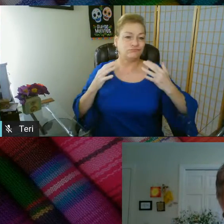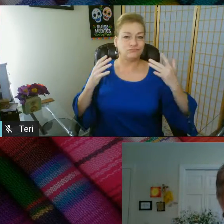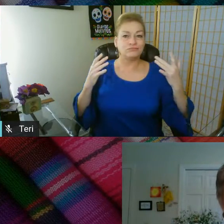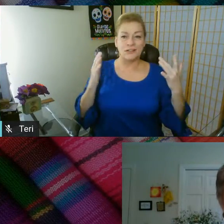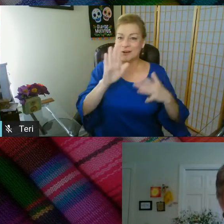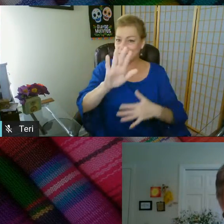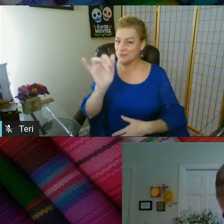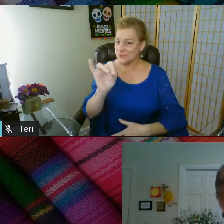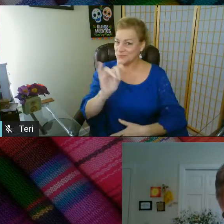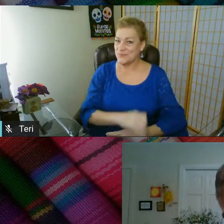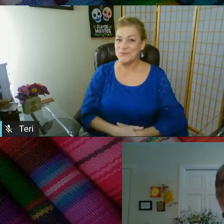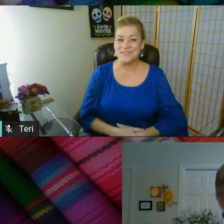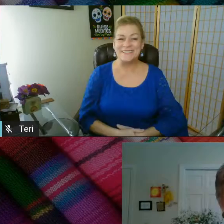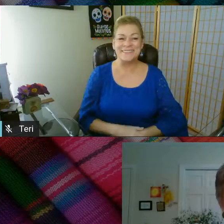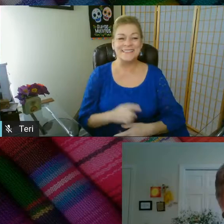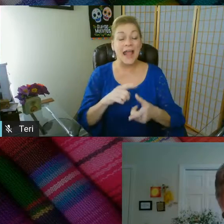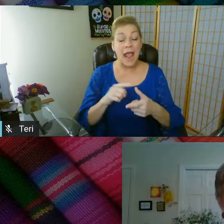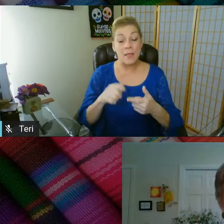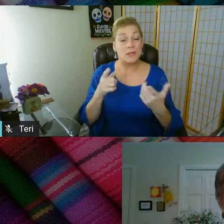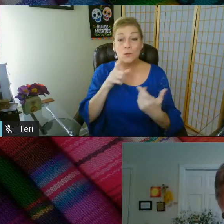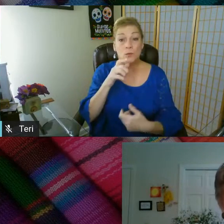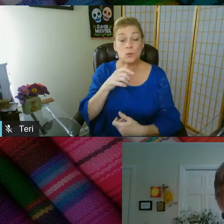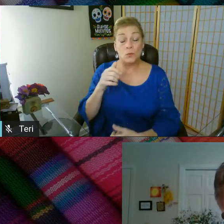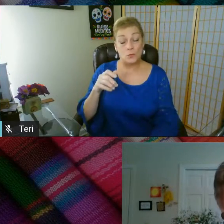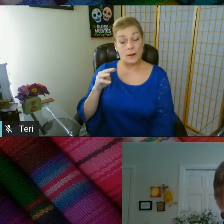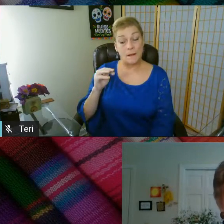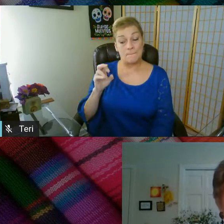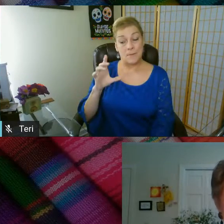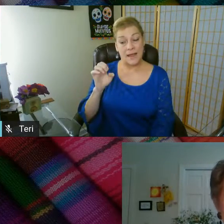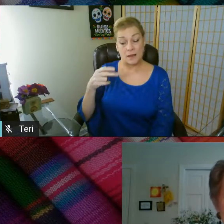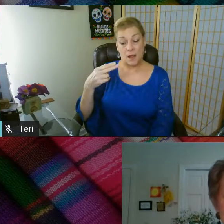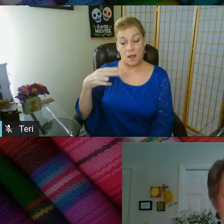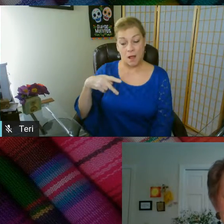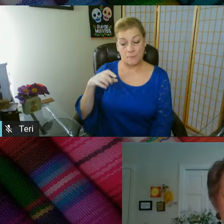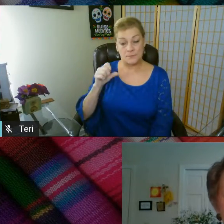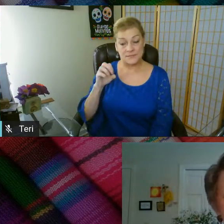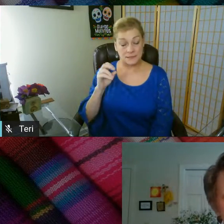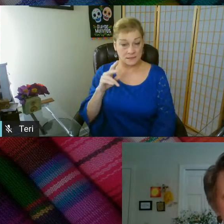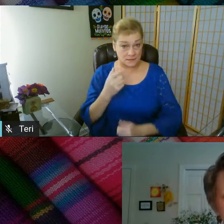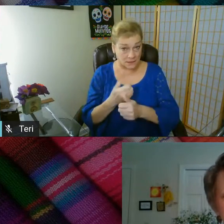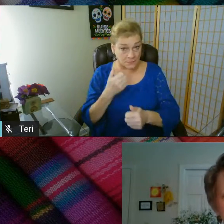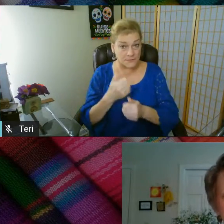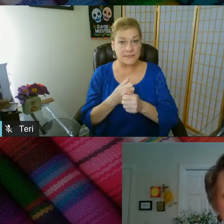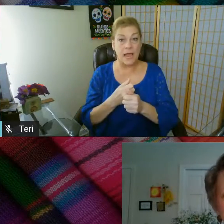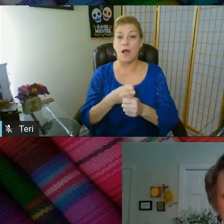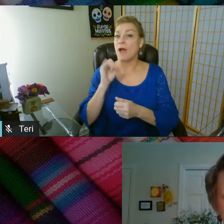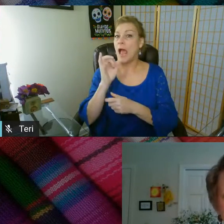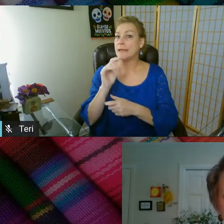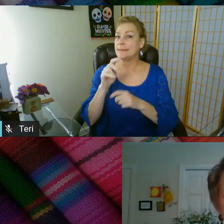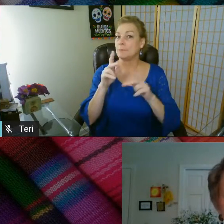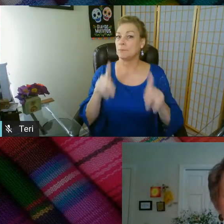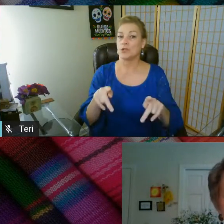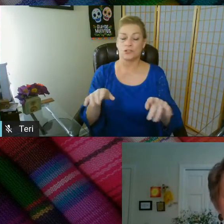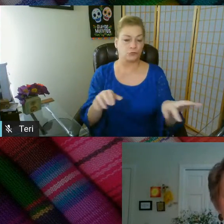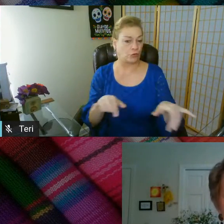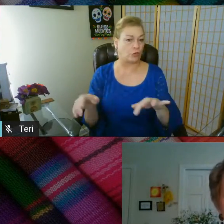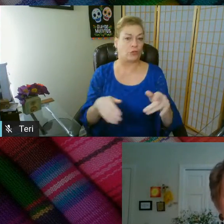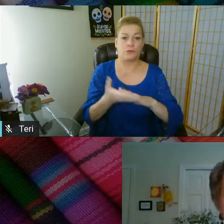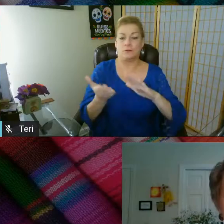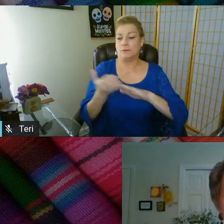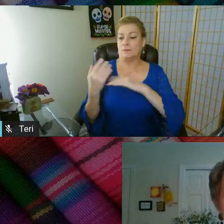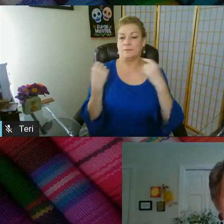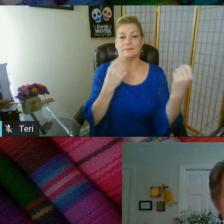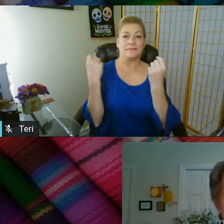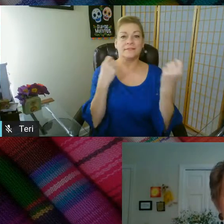also have behind the scenes Mike Hobson, and he is running all of our tech, making all this happen to stream our service live